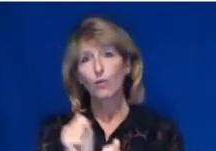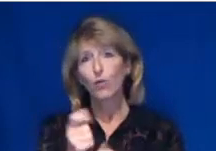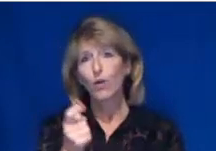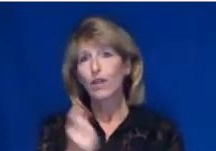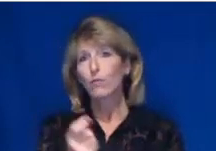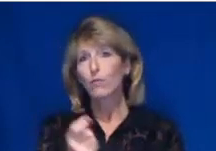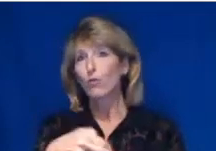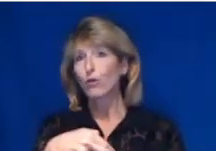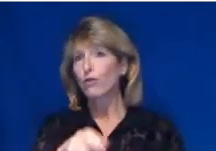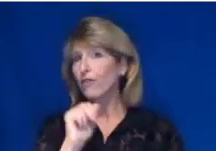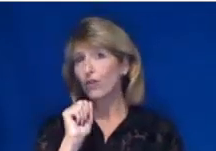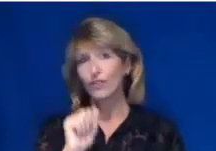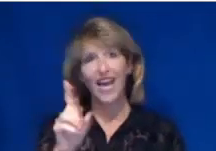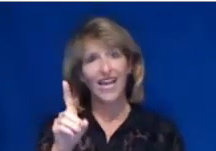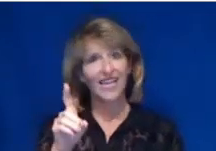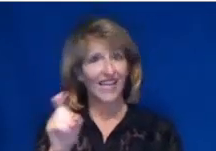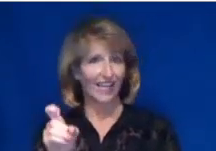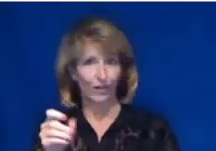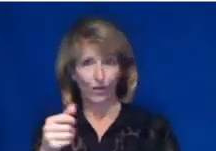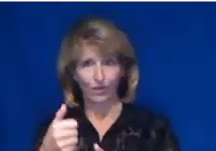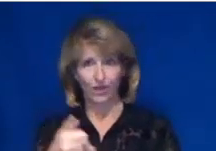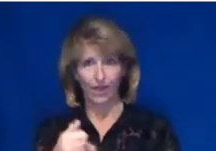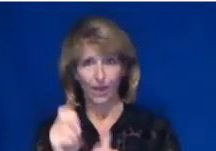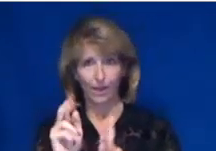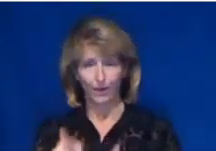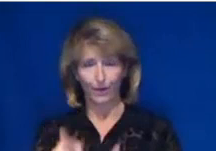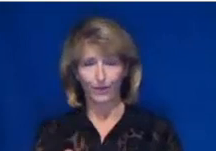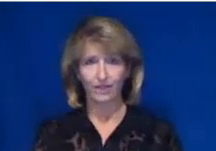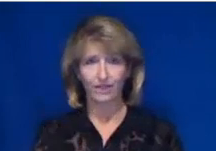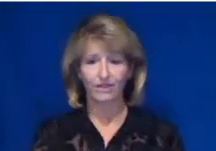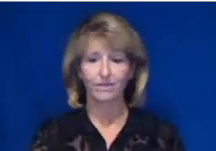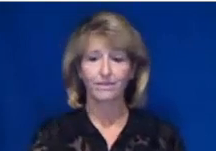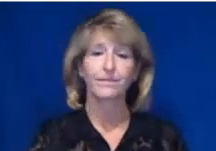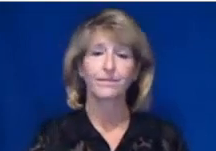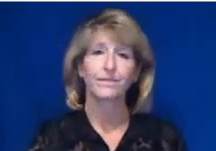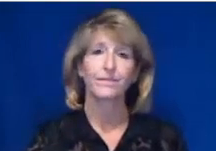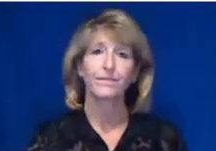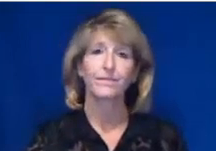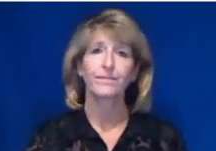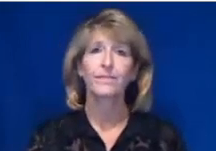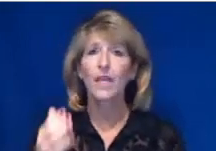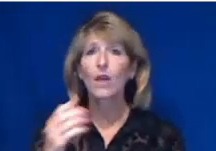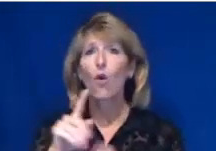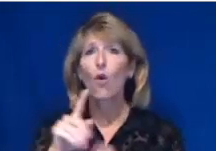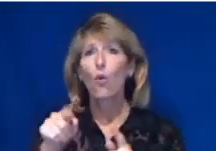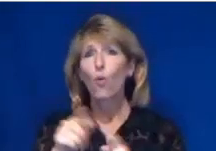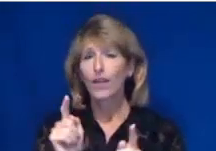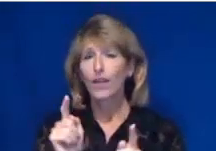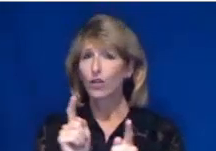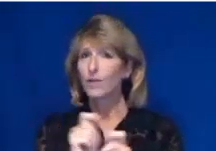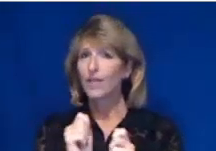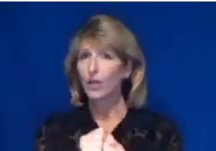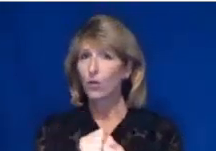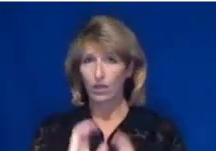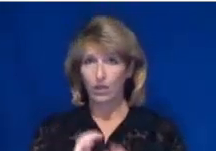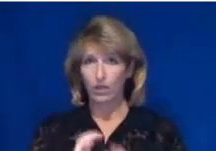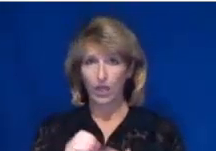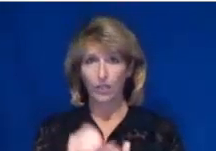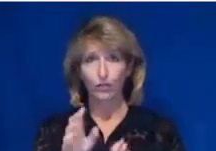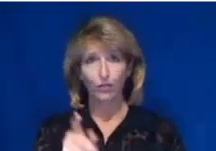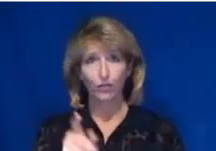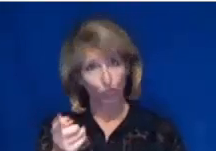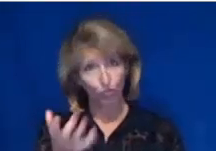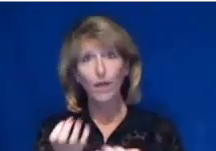student or client who you think might have a problem, and will help you refer them to appropriate placement and again, not diagnose them.